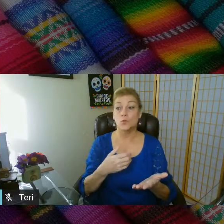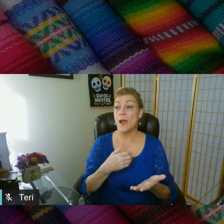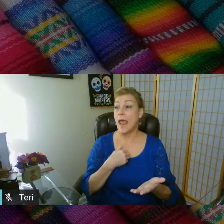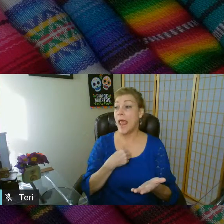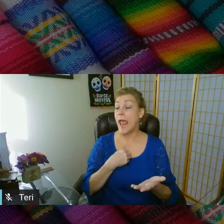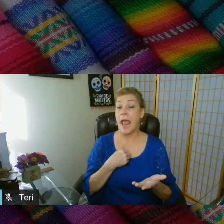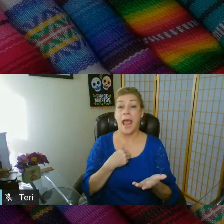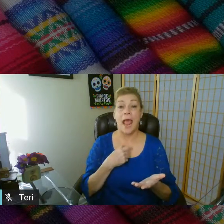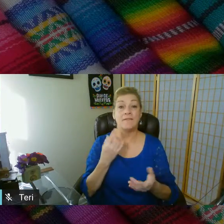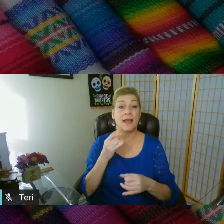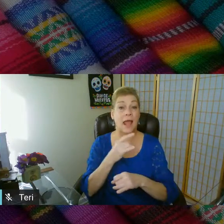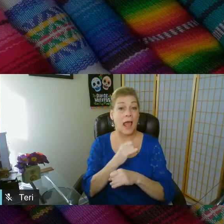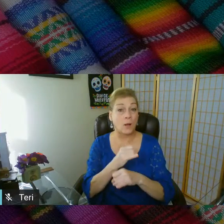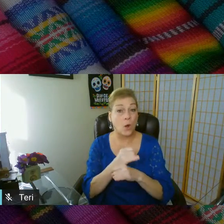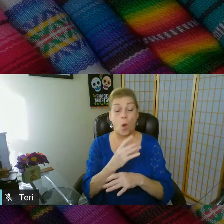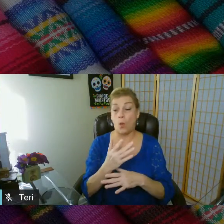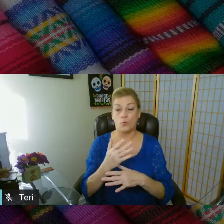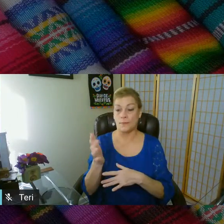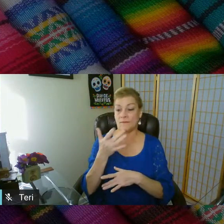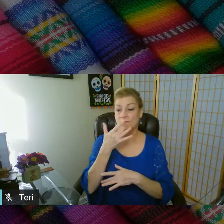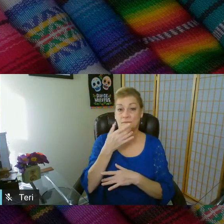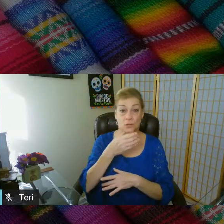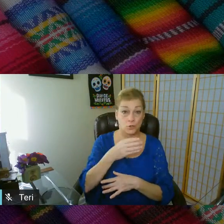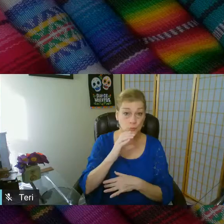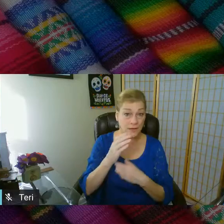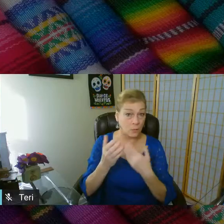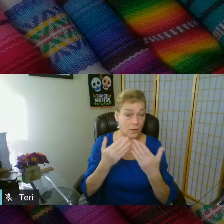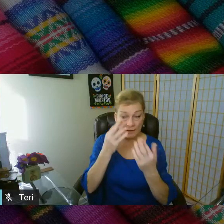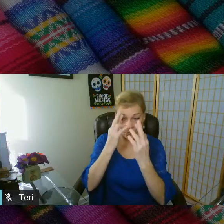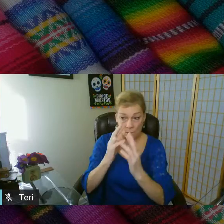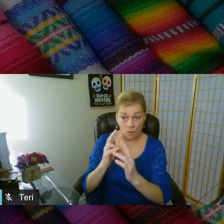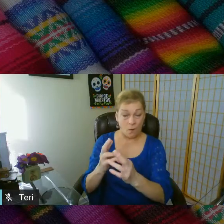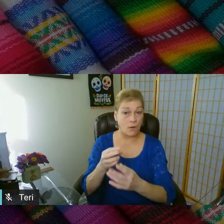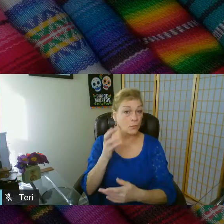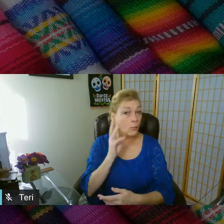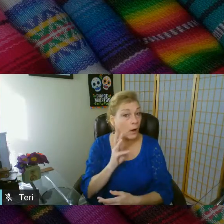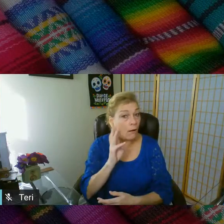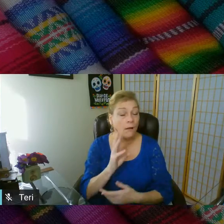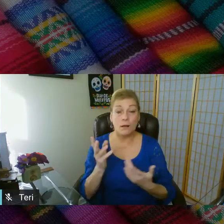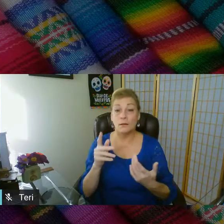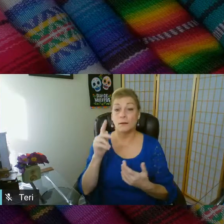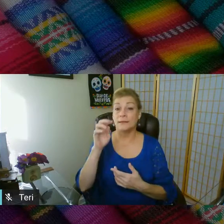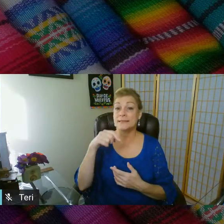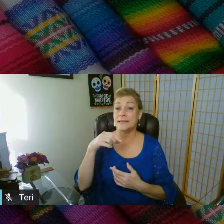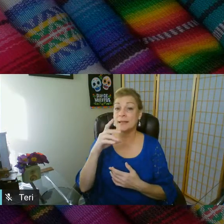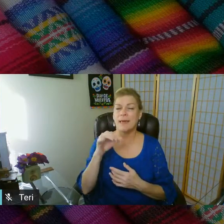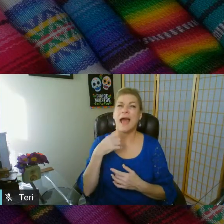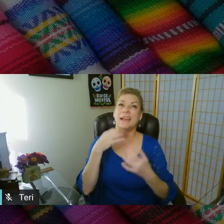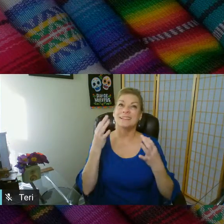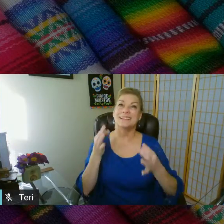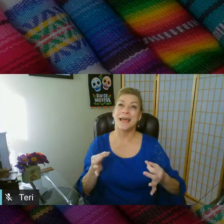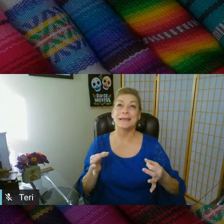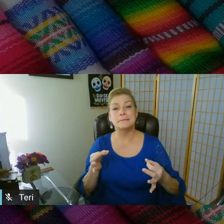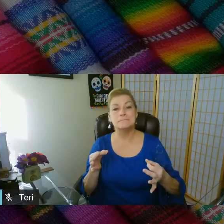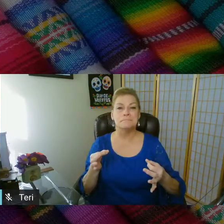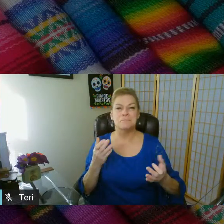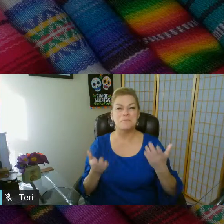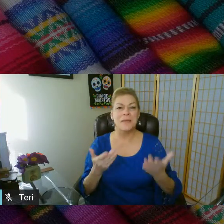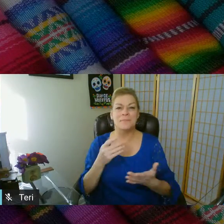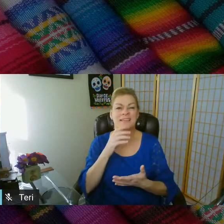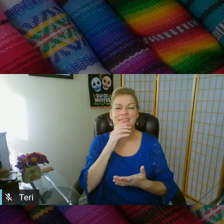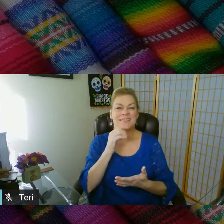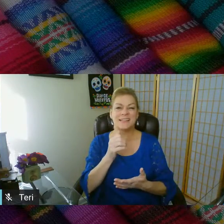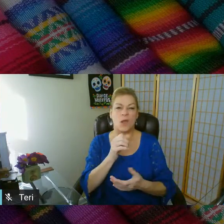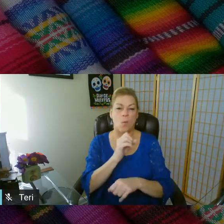or maybe the favorite kind of drink for whoever you're honoring. I decided that probably that would not work for